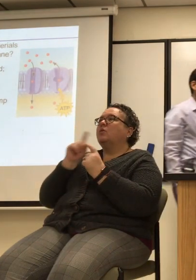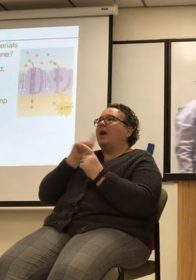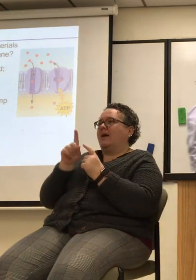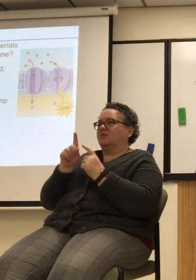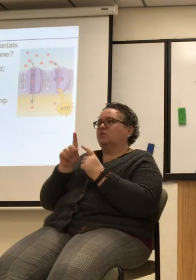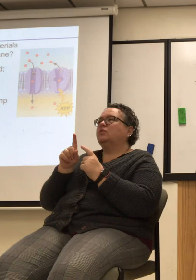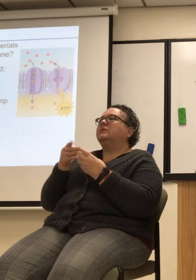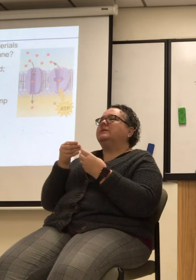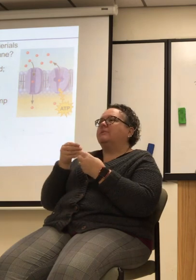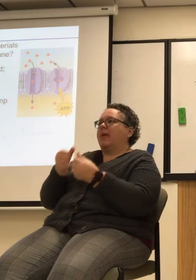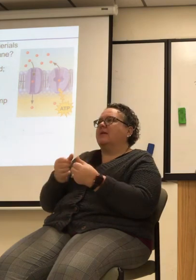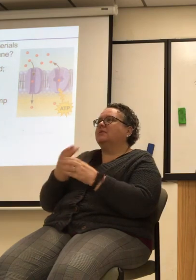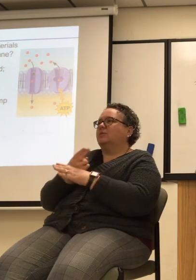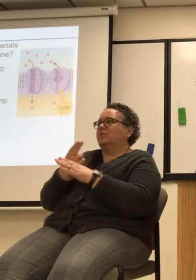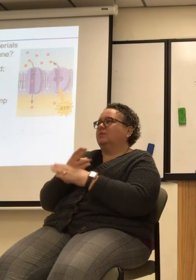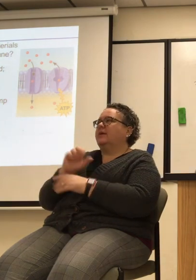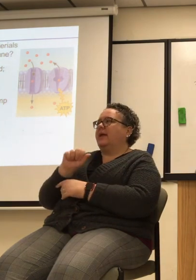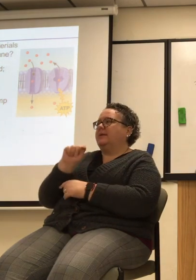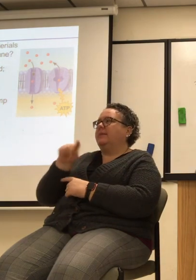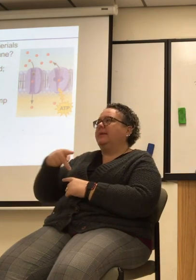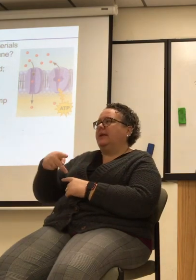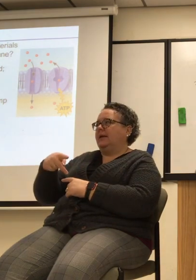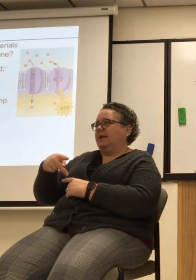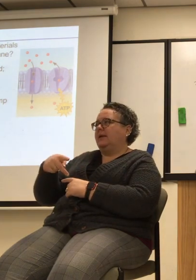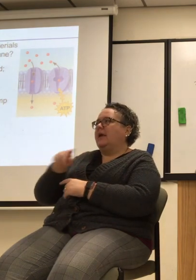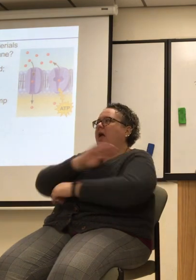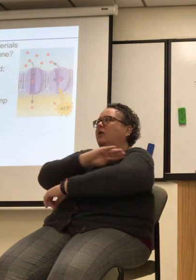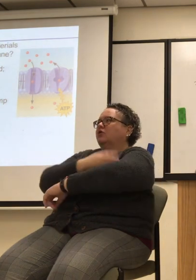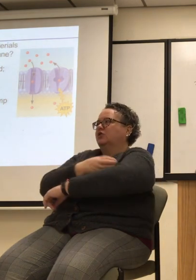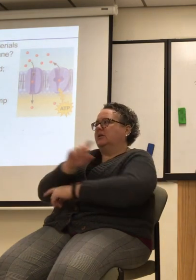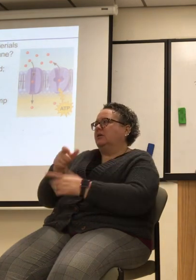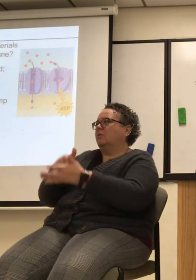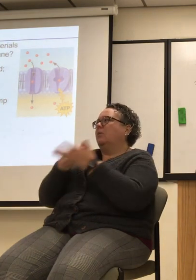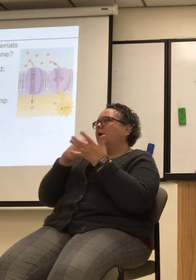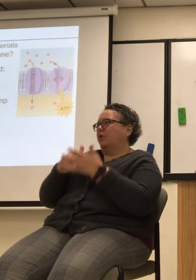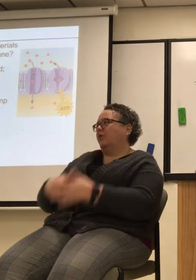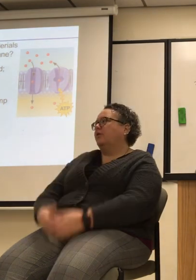ATP. So that's a simple look at that.